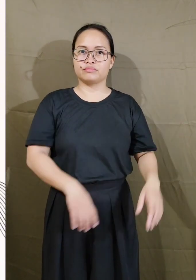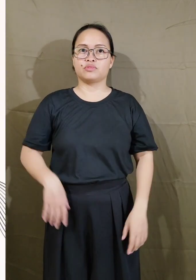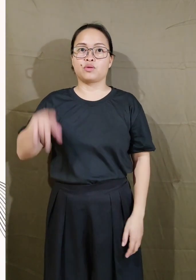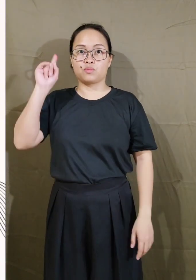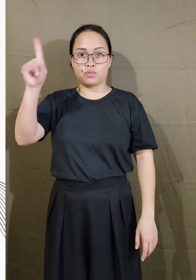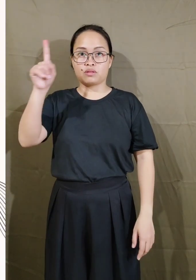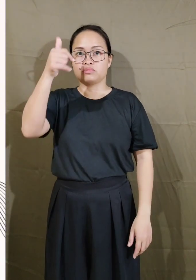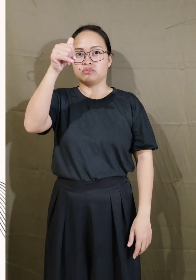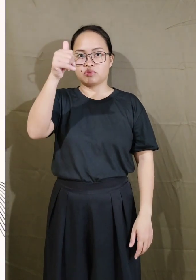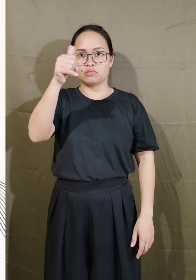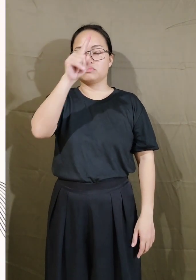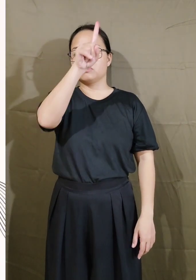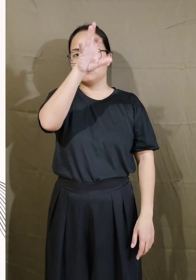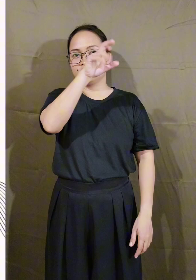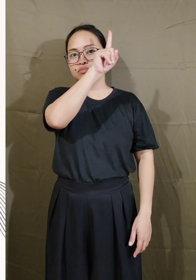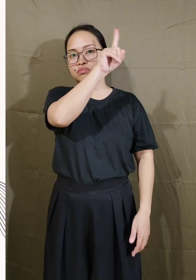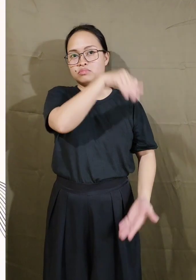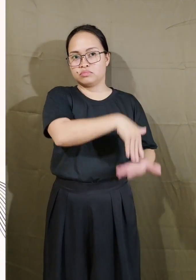value.